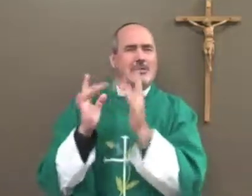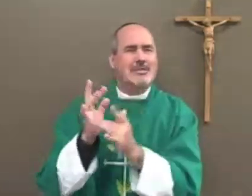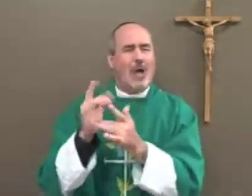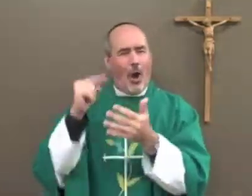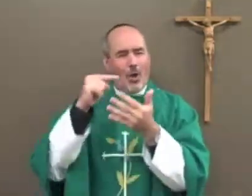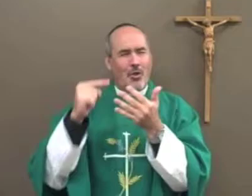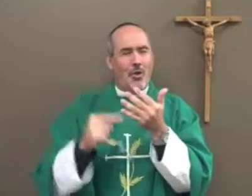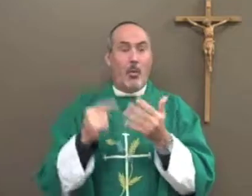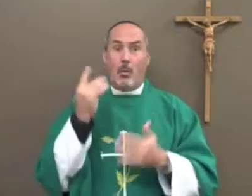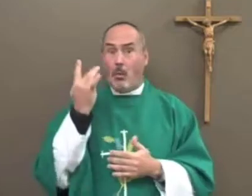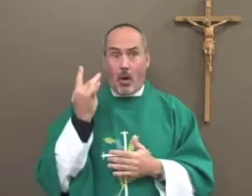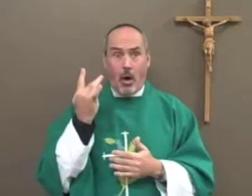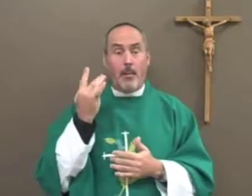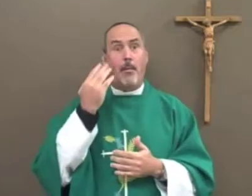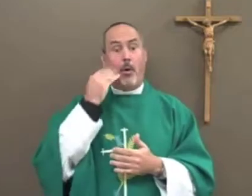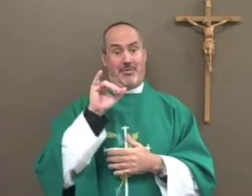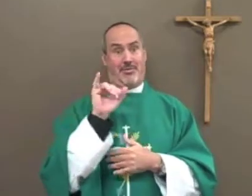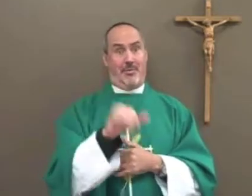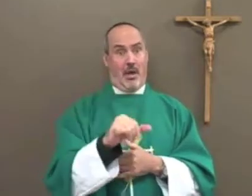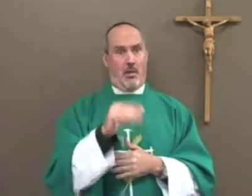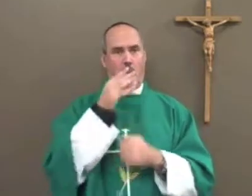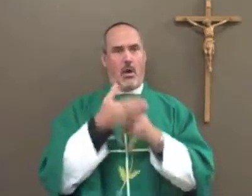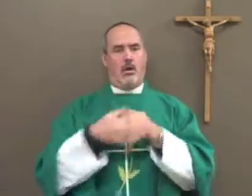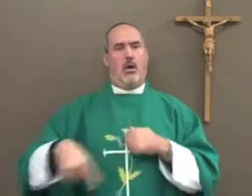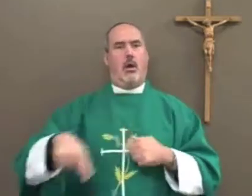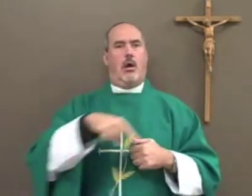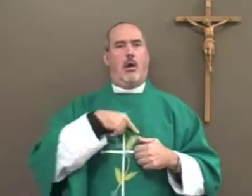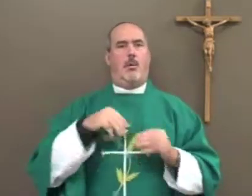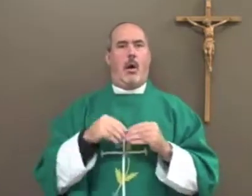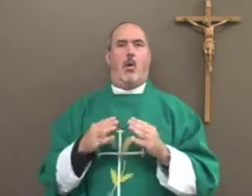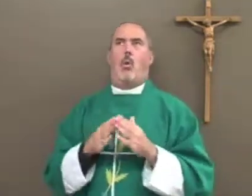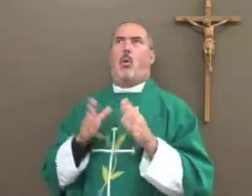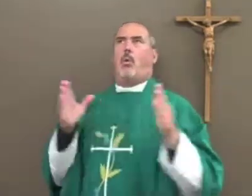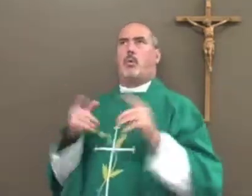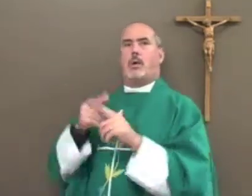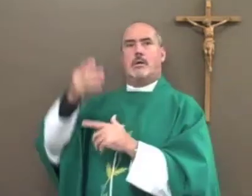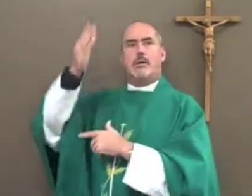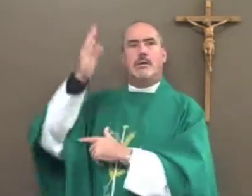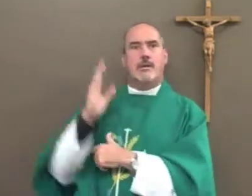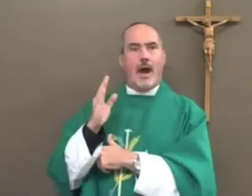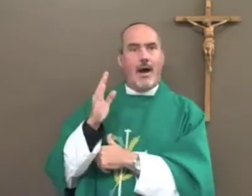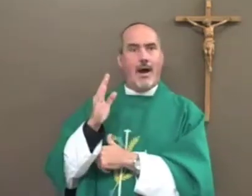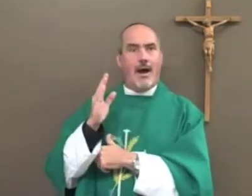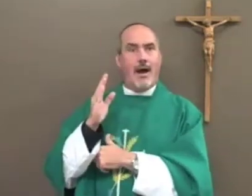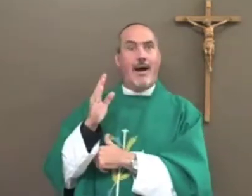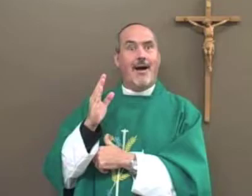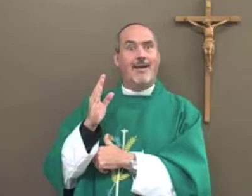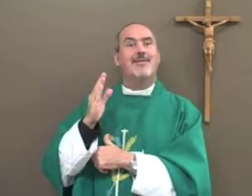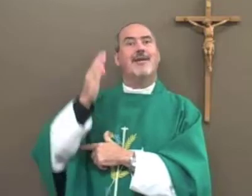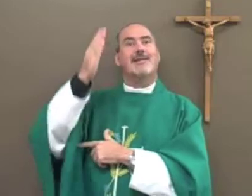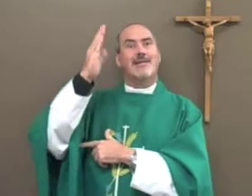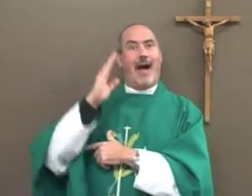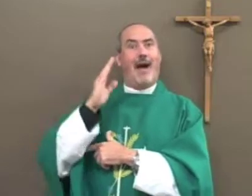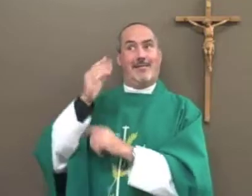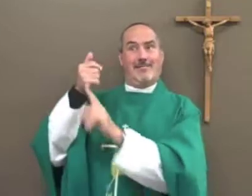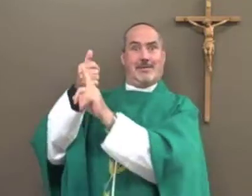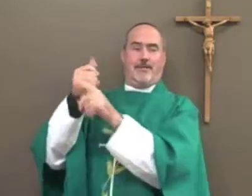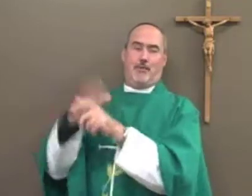and meet Jesus. All of those things help us because they help us open our heart to God and His love and